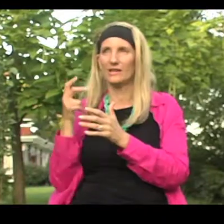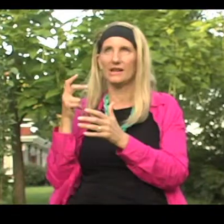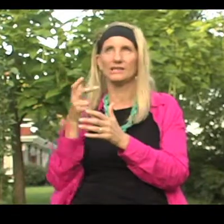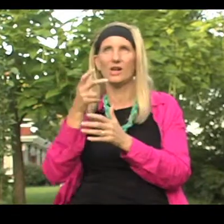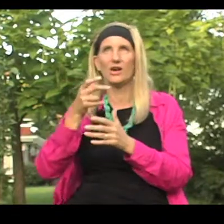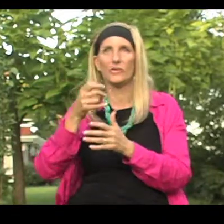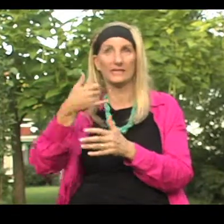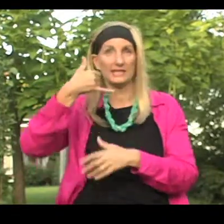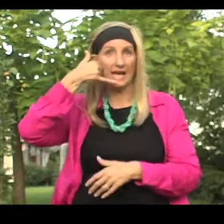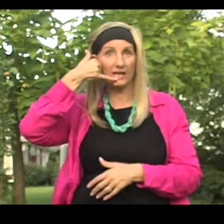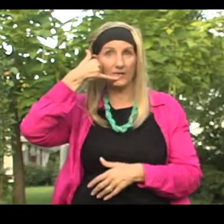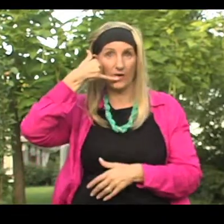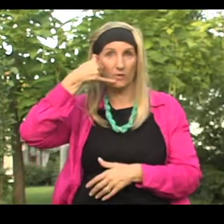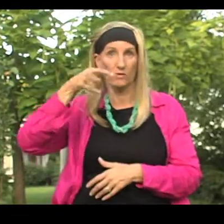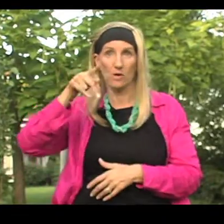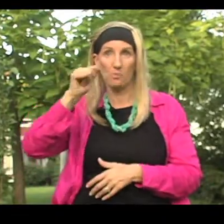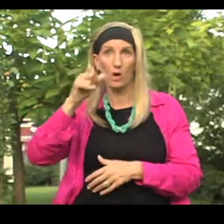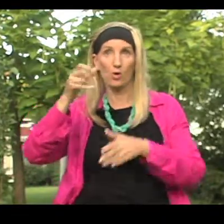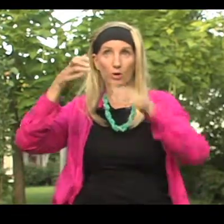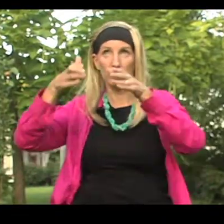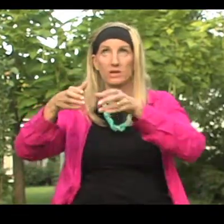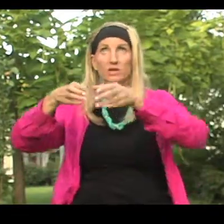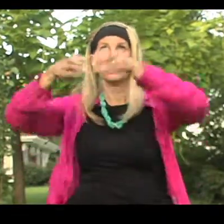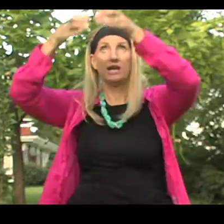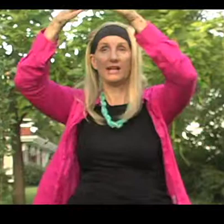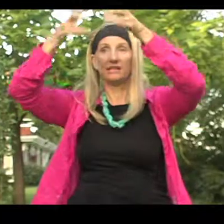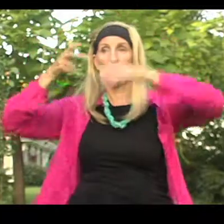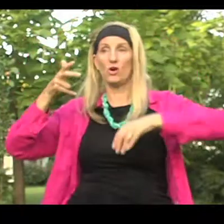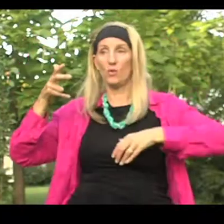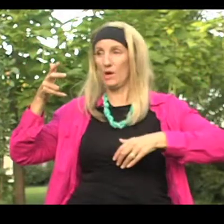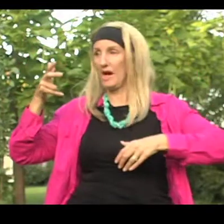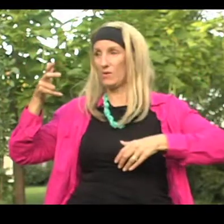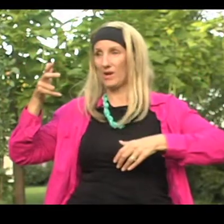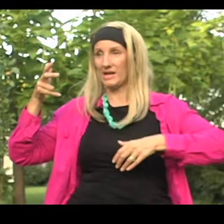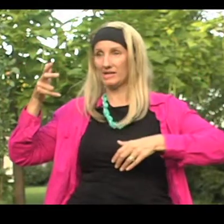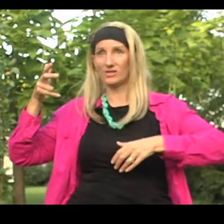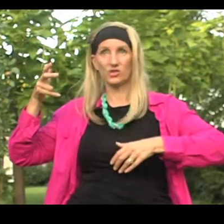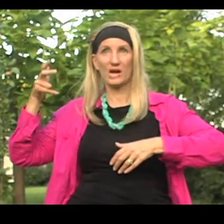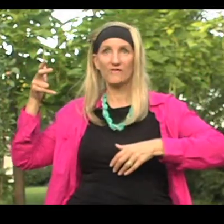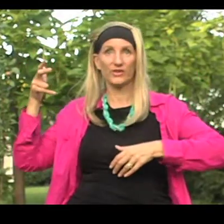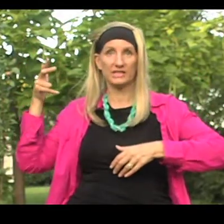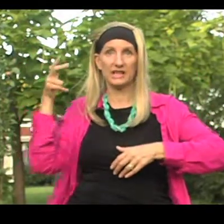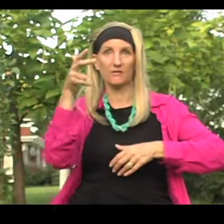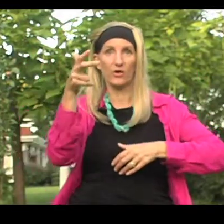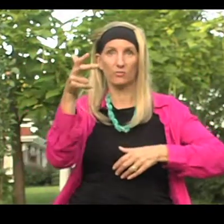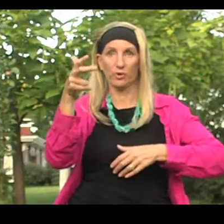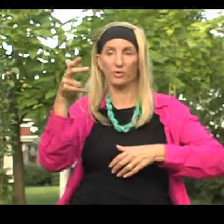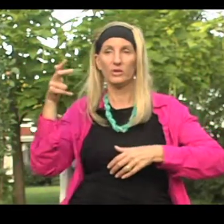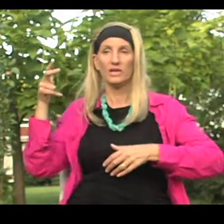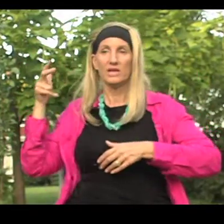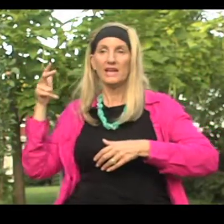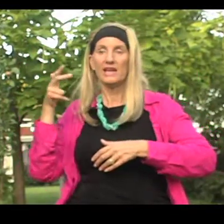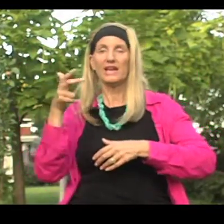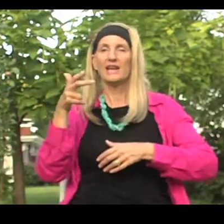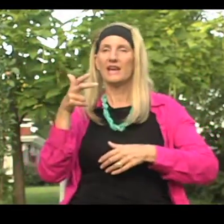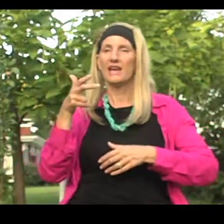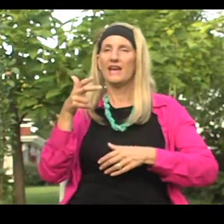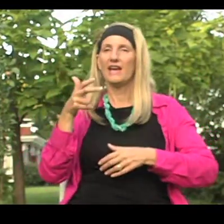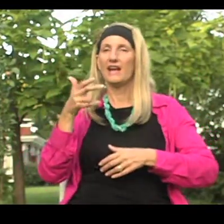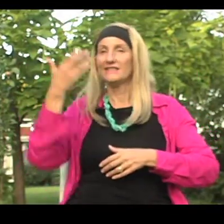I saw there was a telephone pole, and so I went straight for the telephone pole, and I